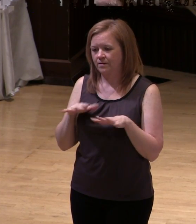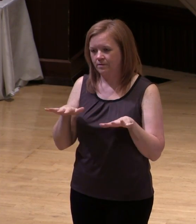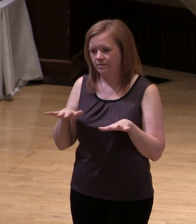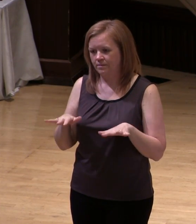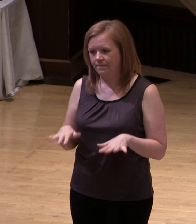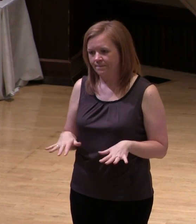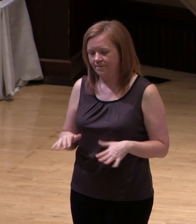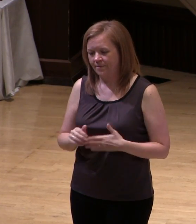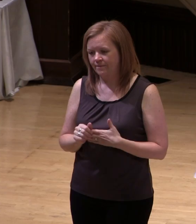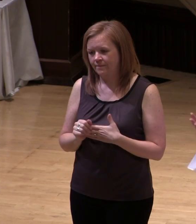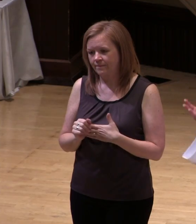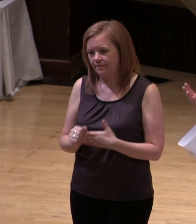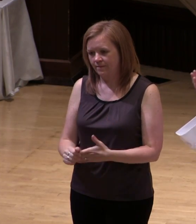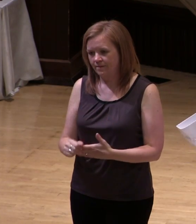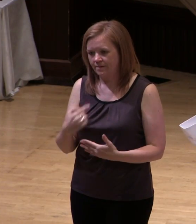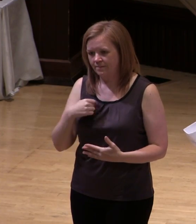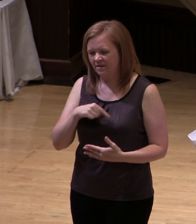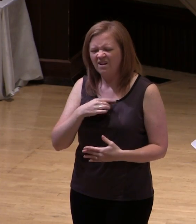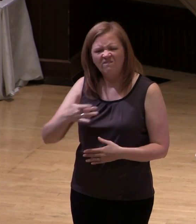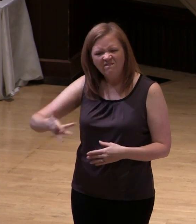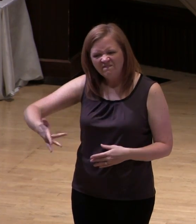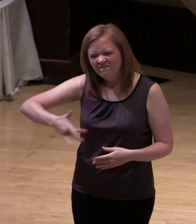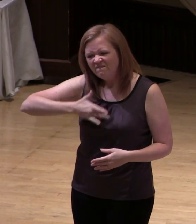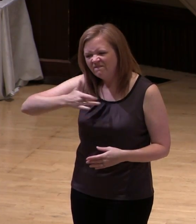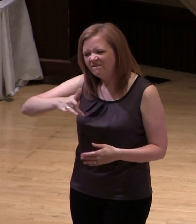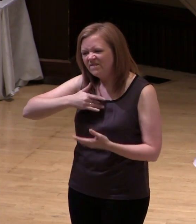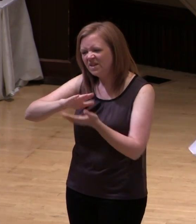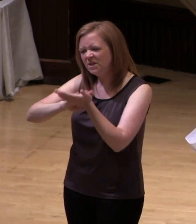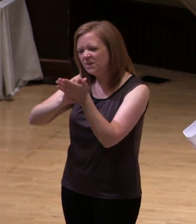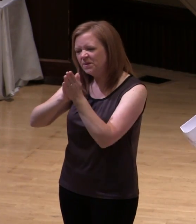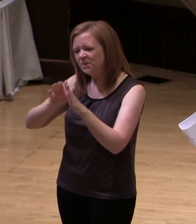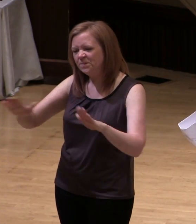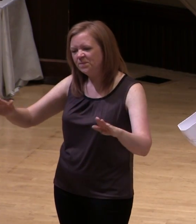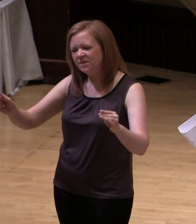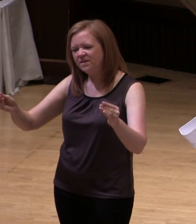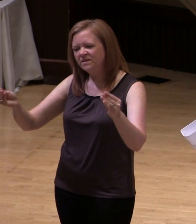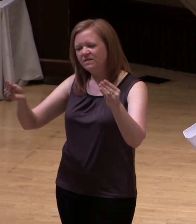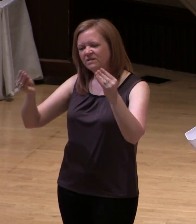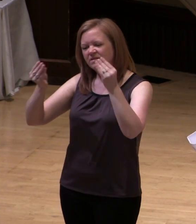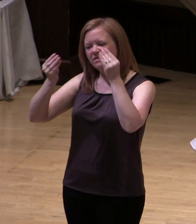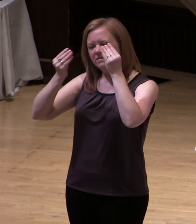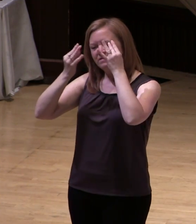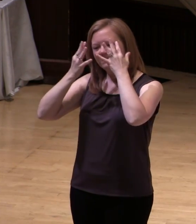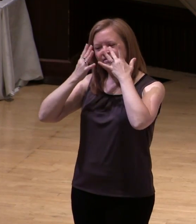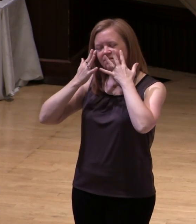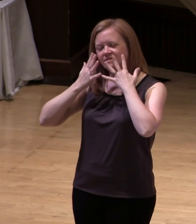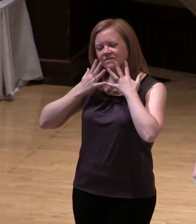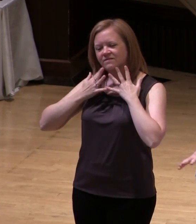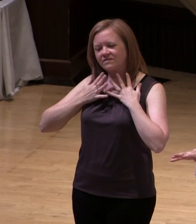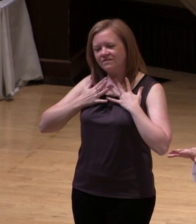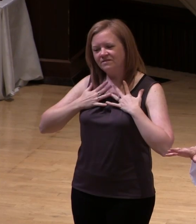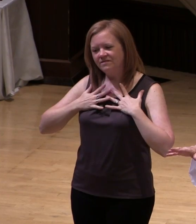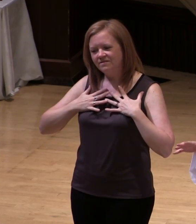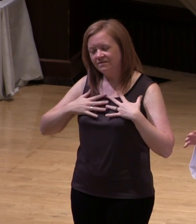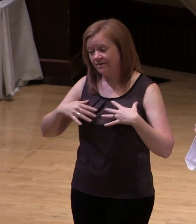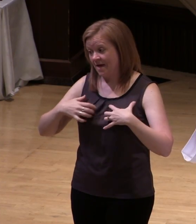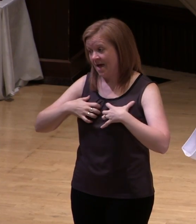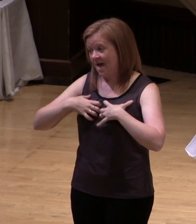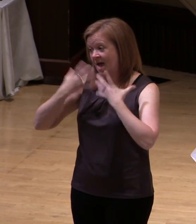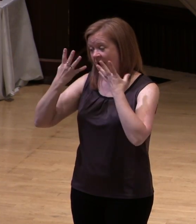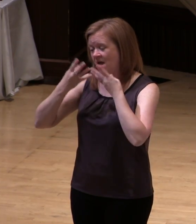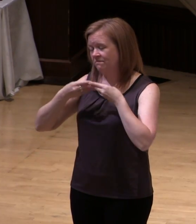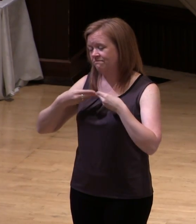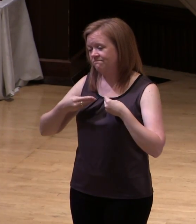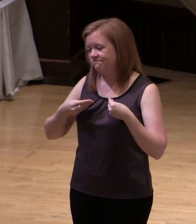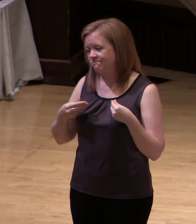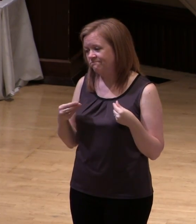Give me guidance. And I could just feel that peace just coming over. It's like this stuff just flowed out of me. And